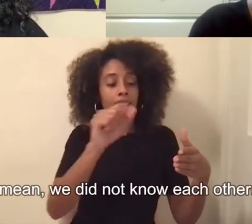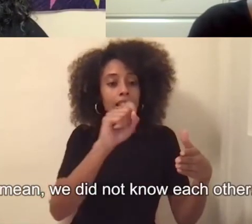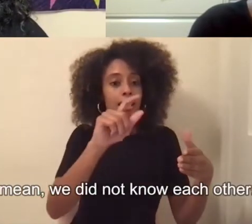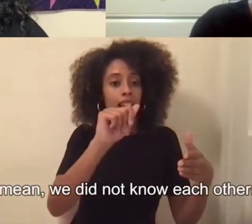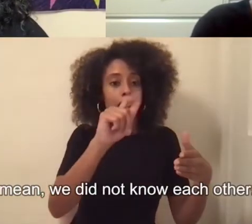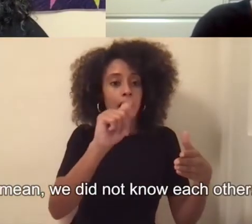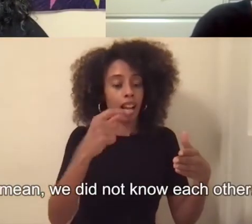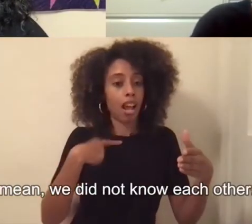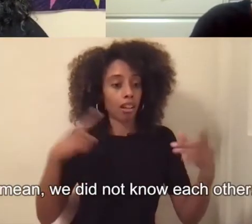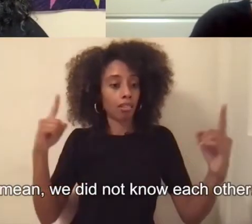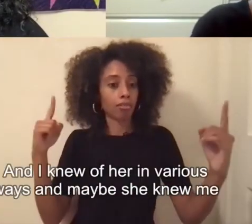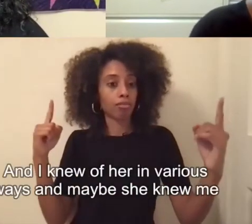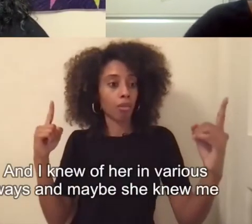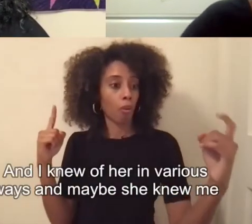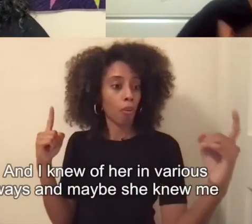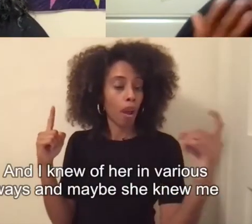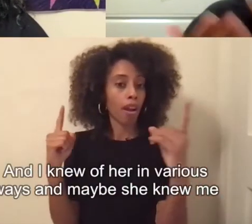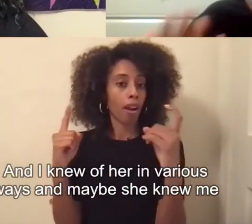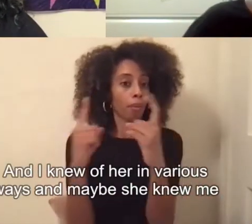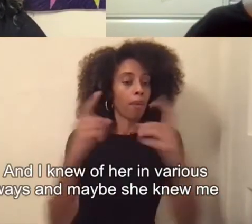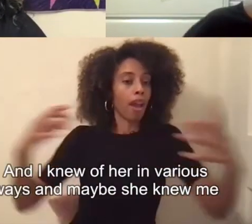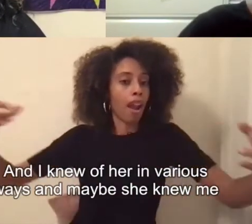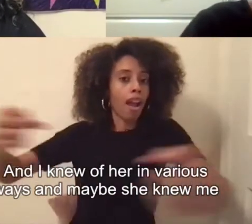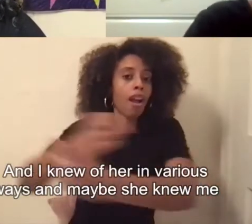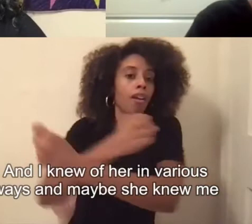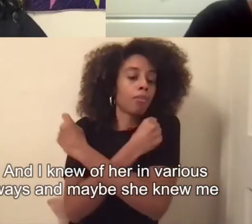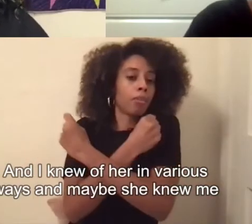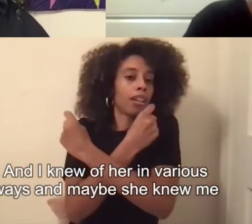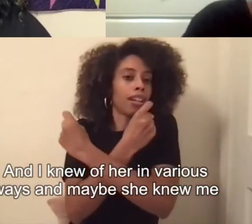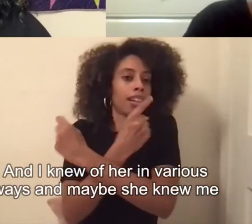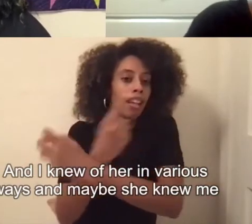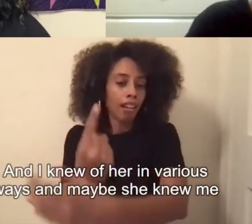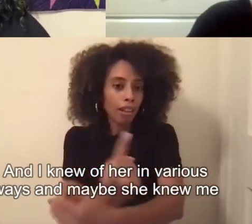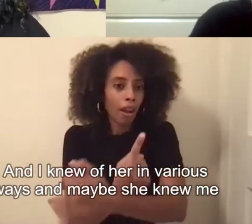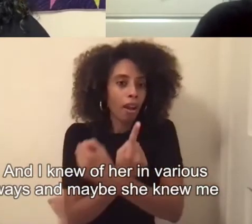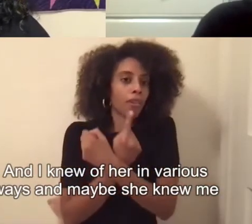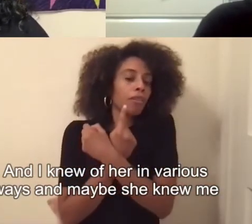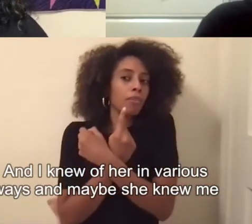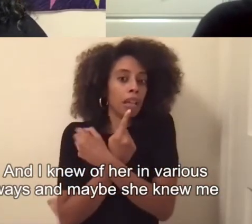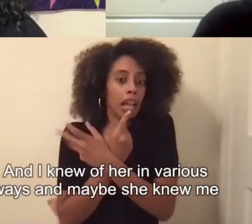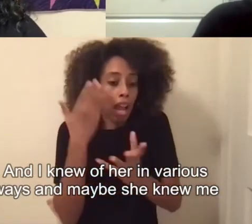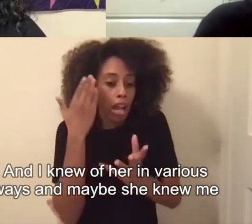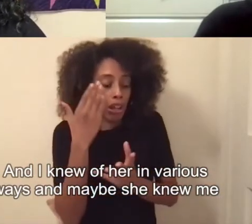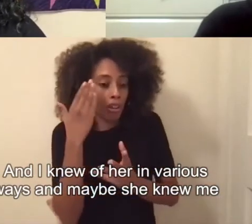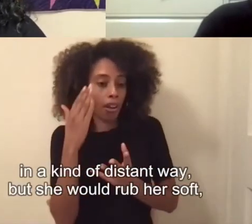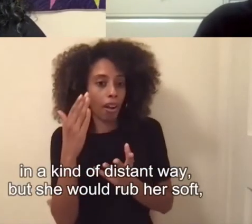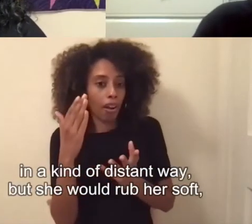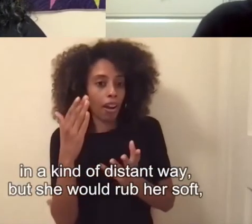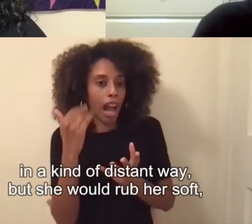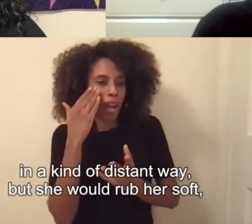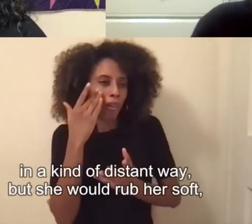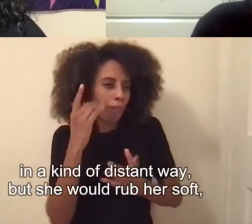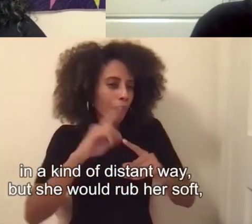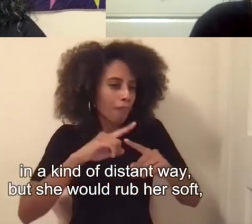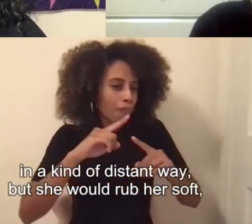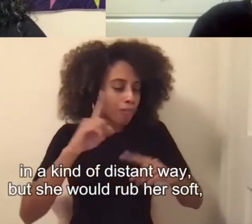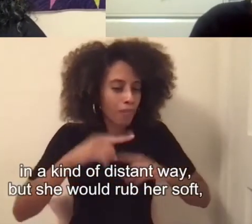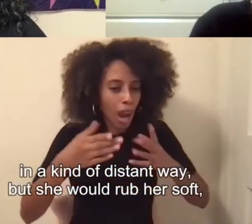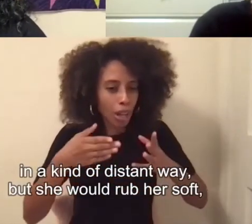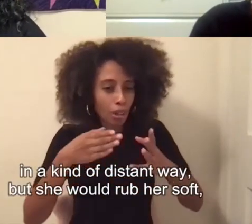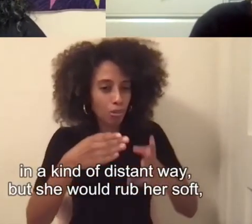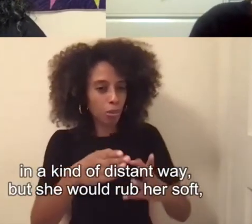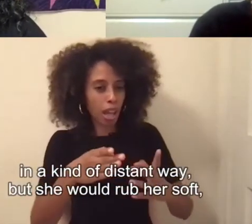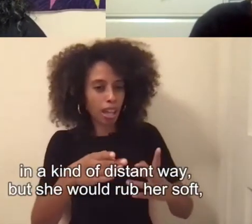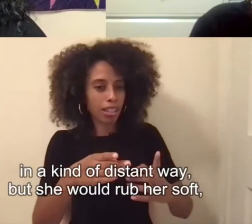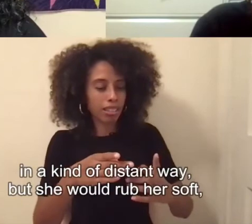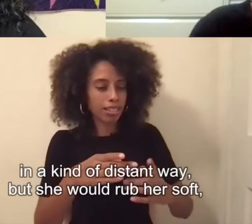mean, we did not know each other. I knew of her in various ways, and maybe she knew me in a kind of distant way,